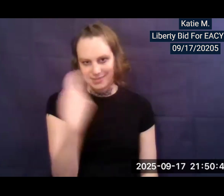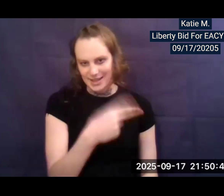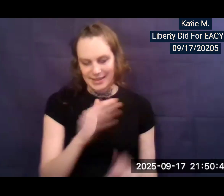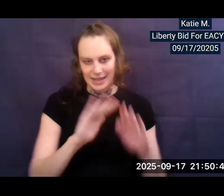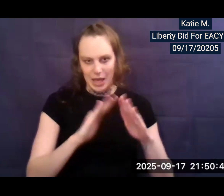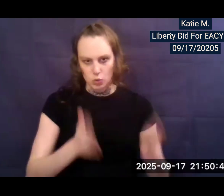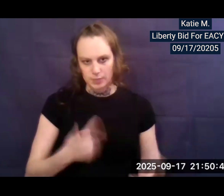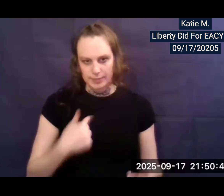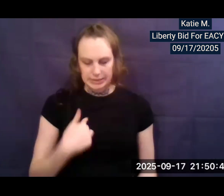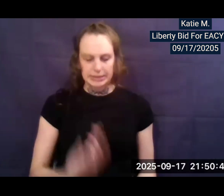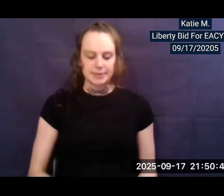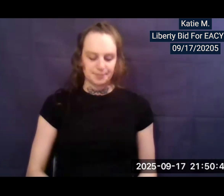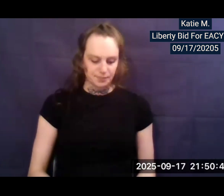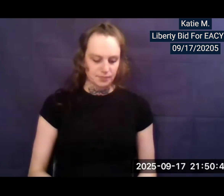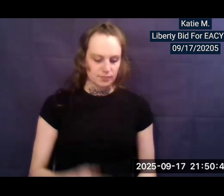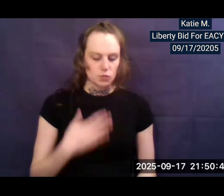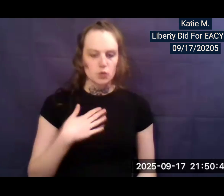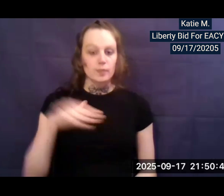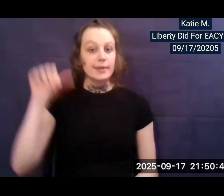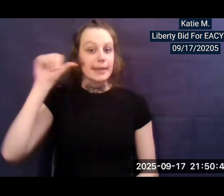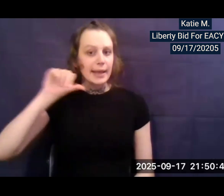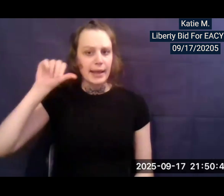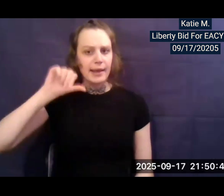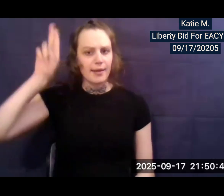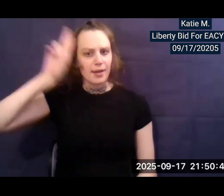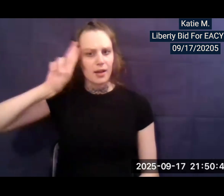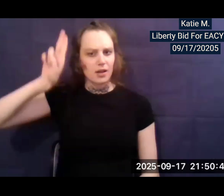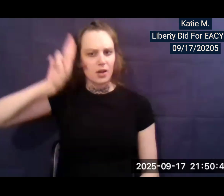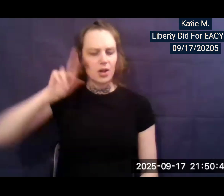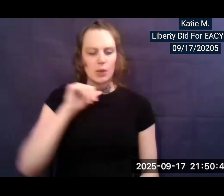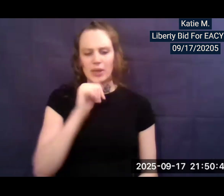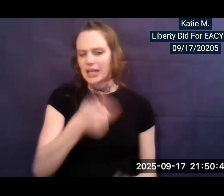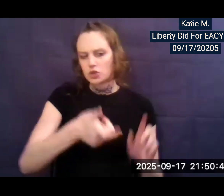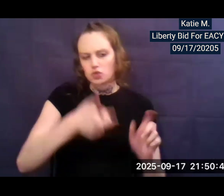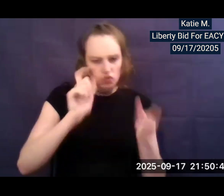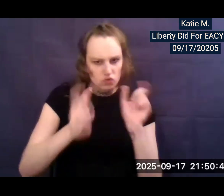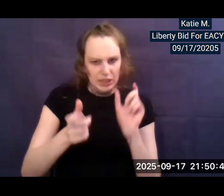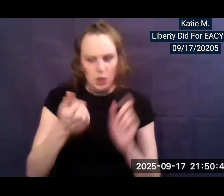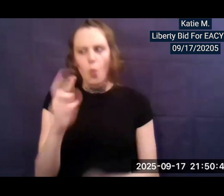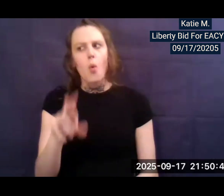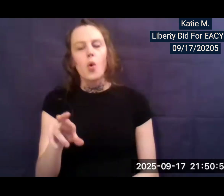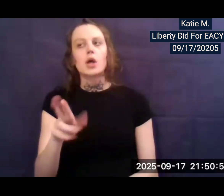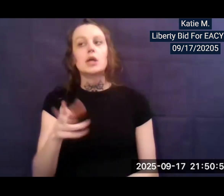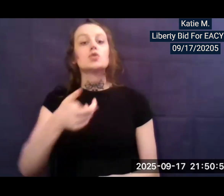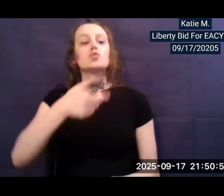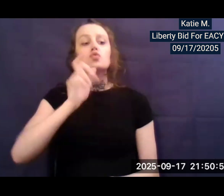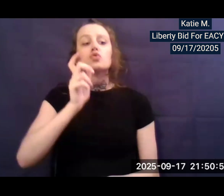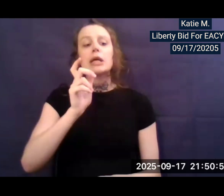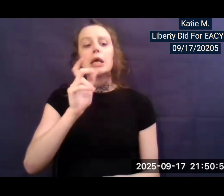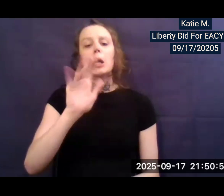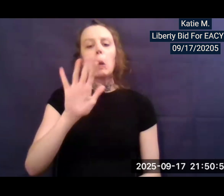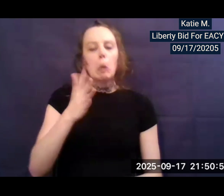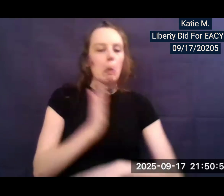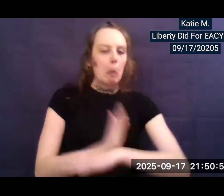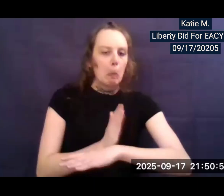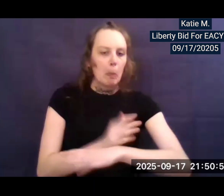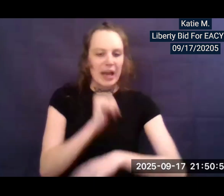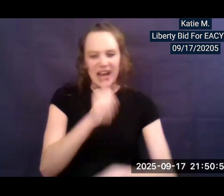like some my aunts and uncles they wouldn't really drink or they would but they wouldn't be getting blacked out. Like my dad would like you could tell